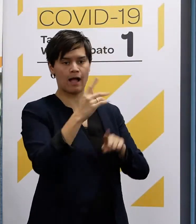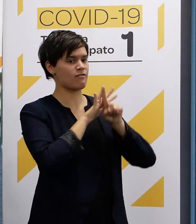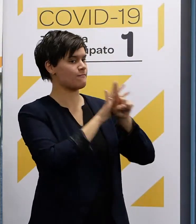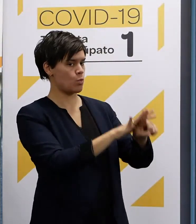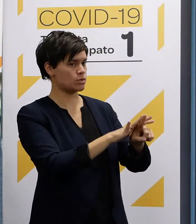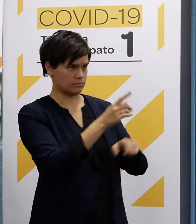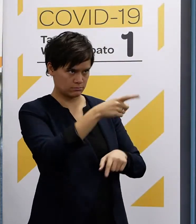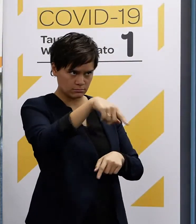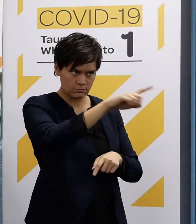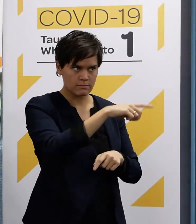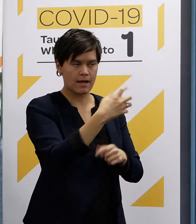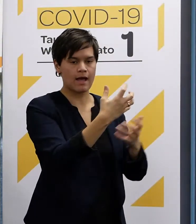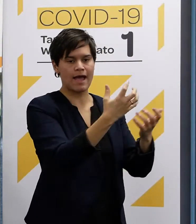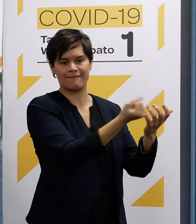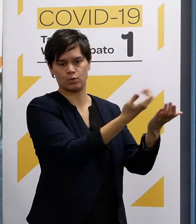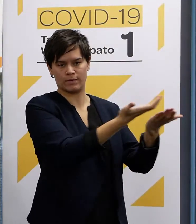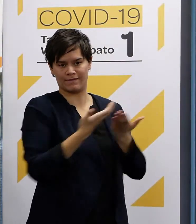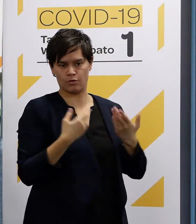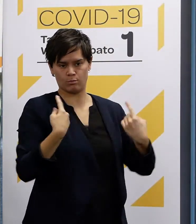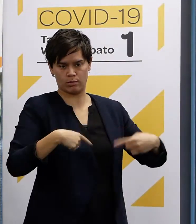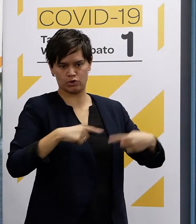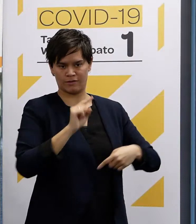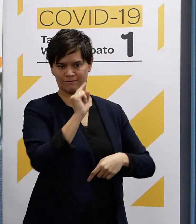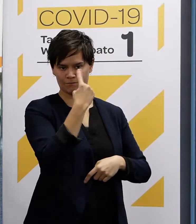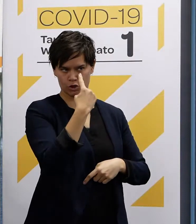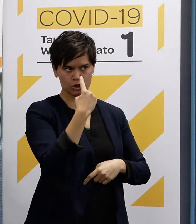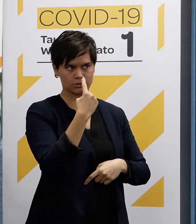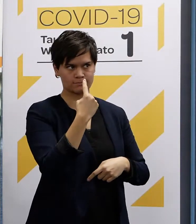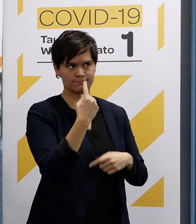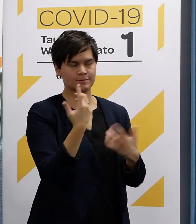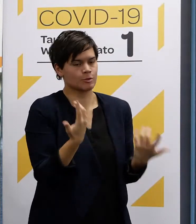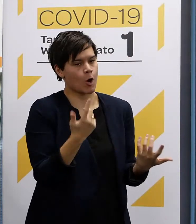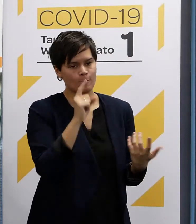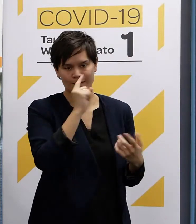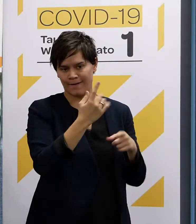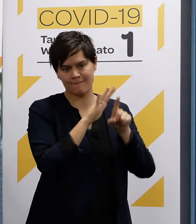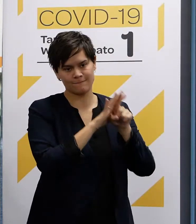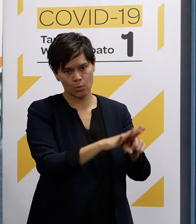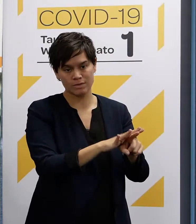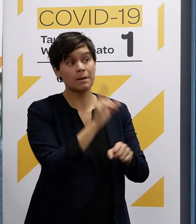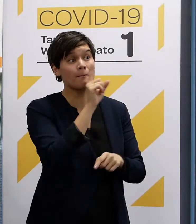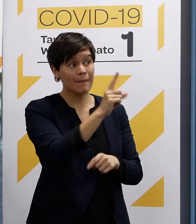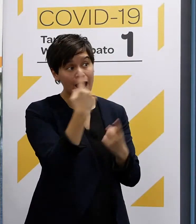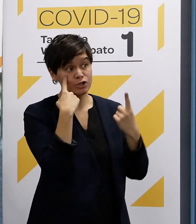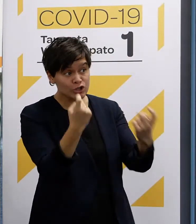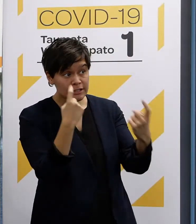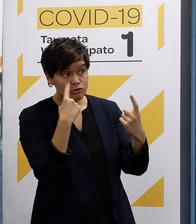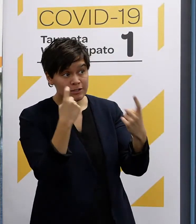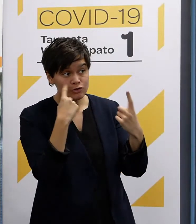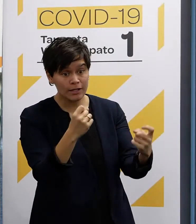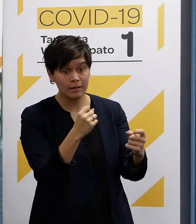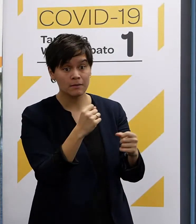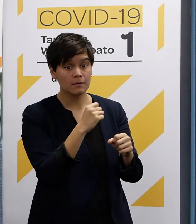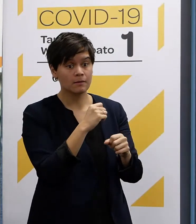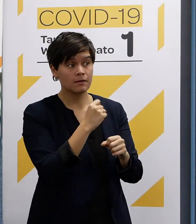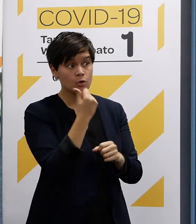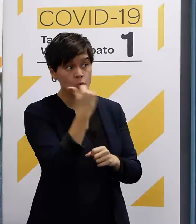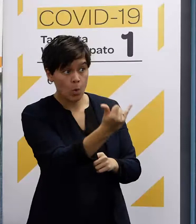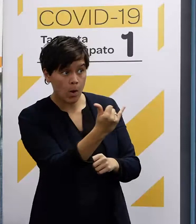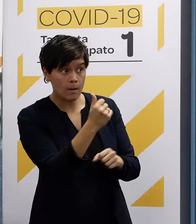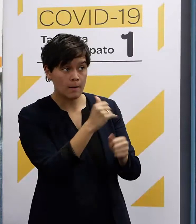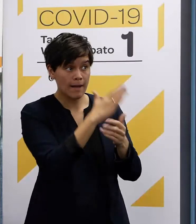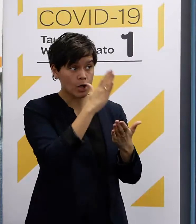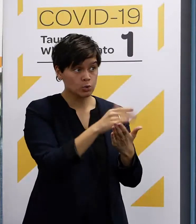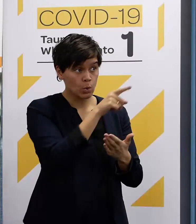procedure on them. Then there's nothing further to do. But a reminder that they have all been checked on to make sure they haven't, through the phone call, to make sure they haven't